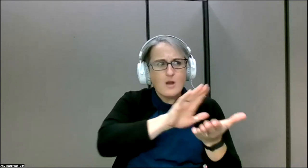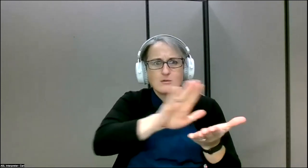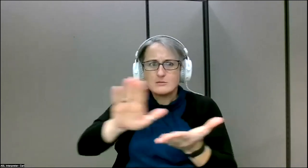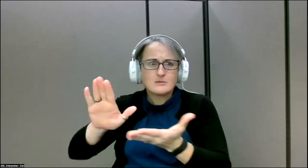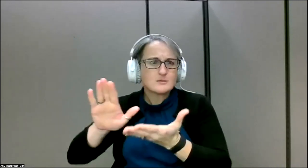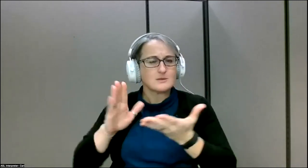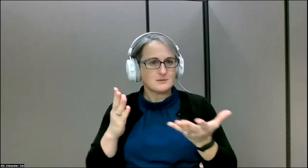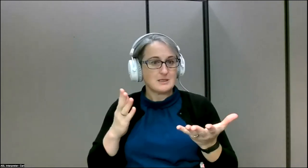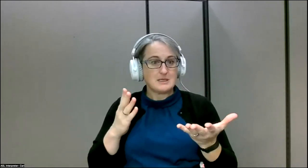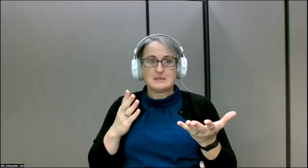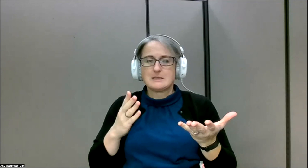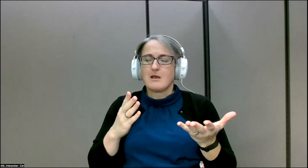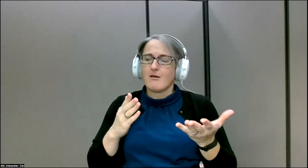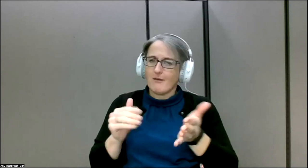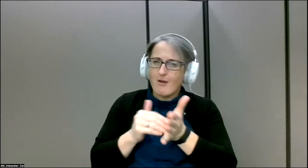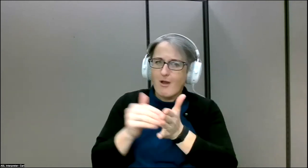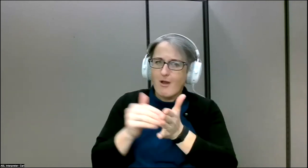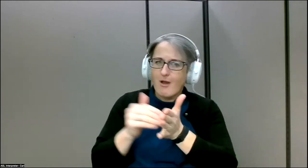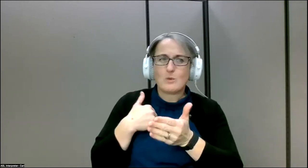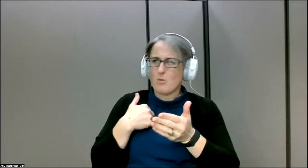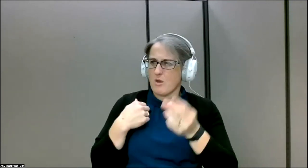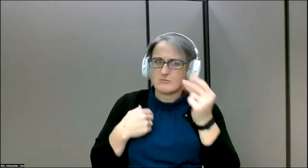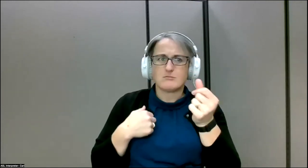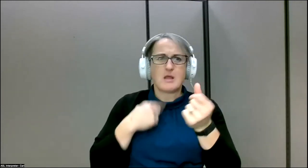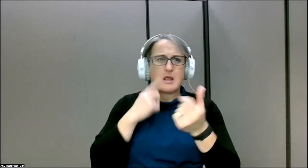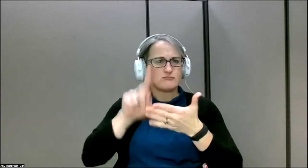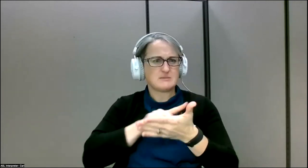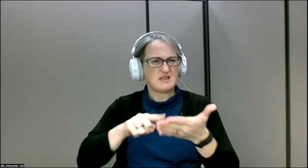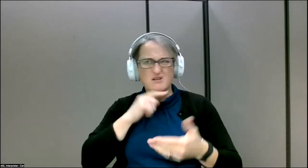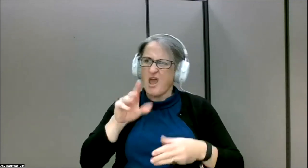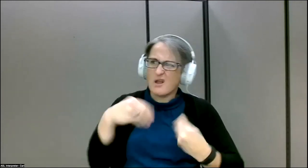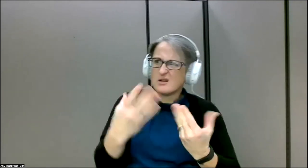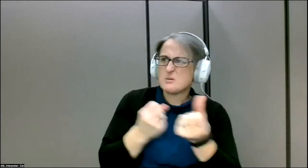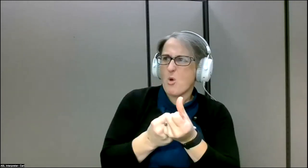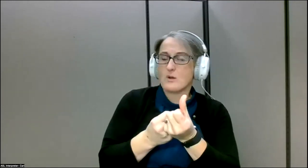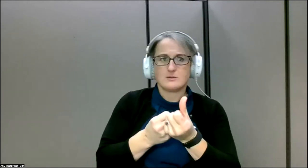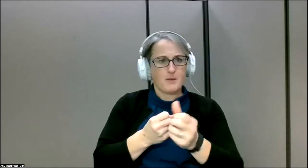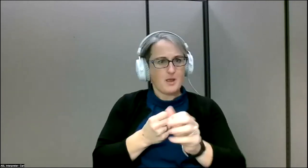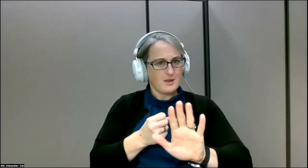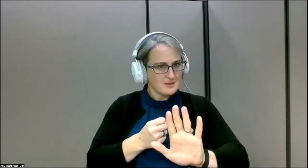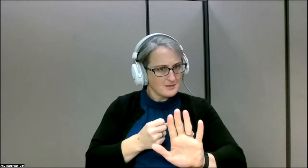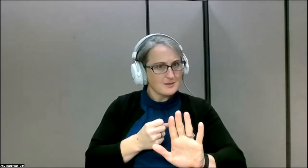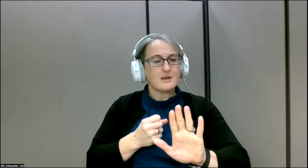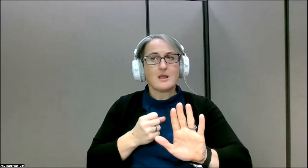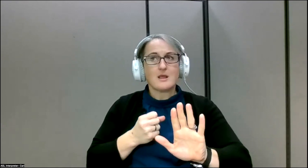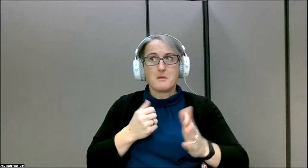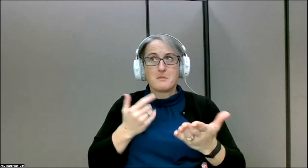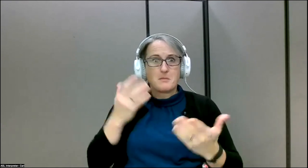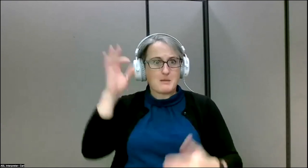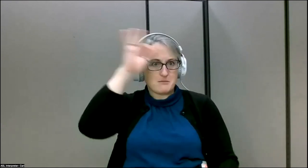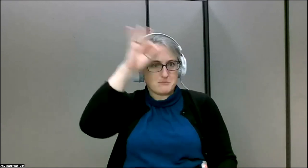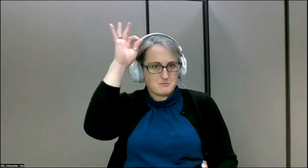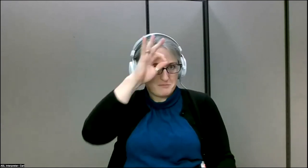on criticizing or saying you're not being supportive. But at the same time, I also want to honor that, because we have